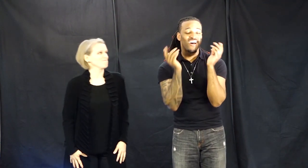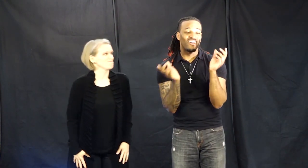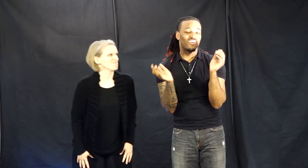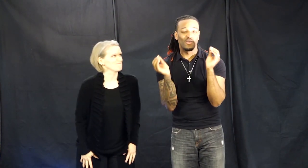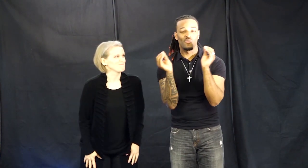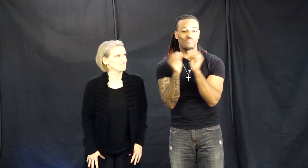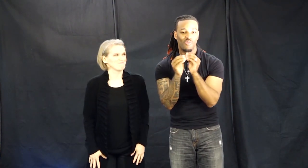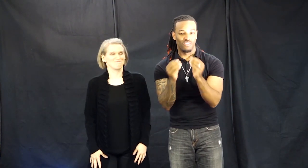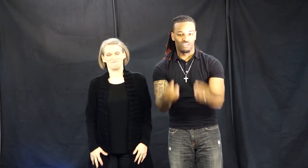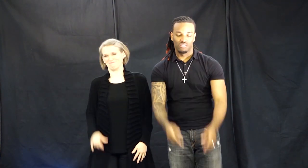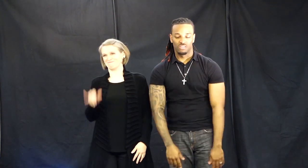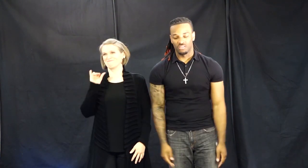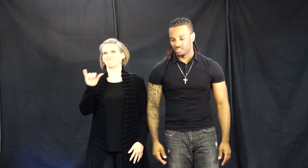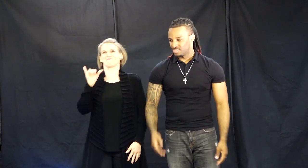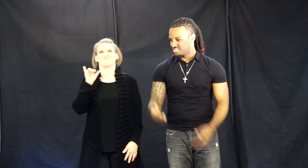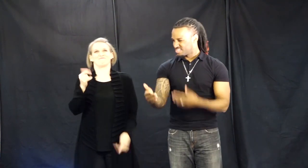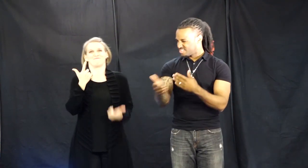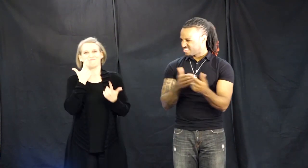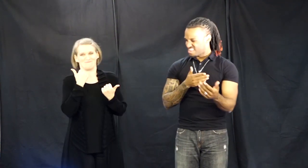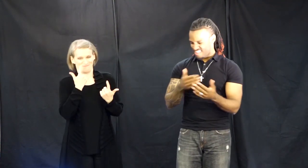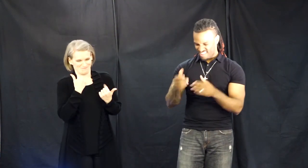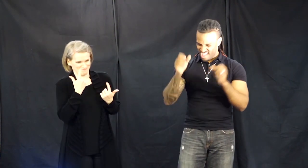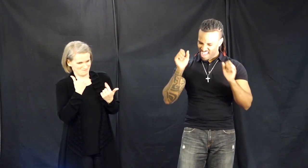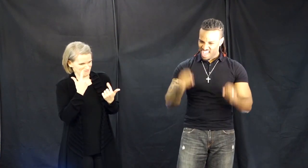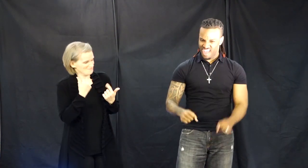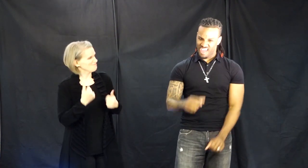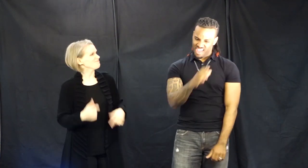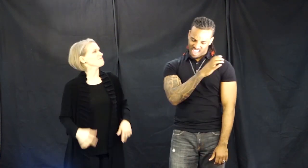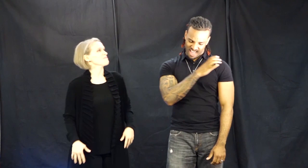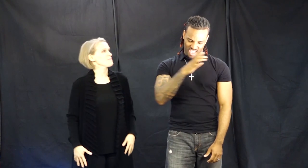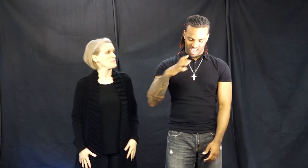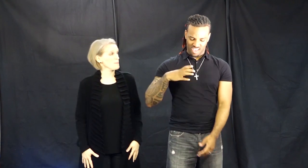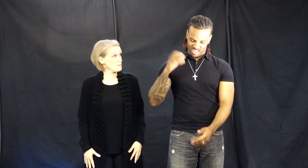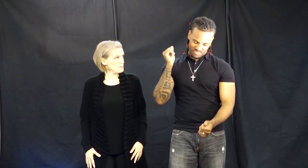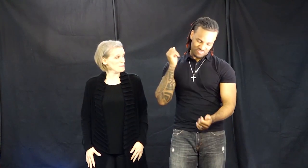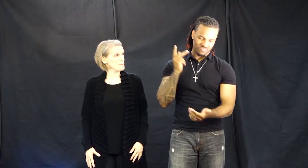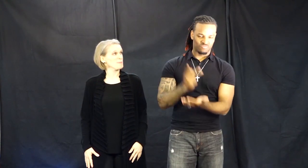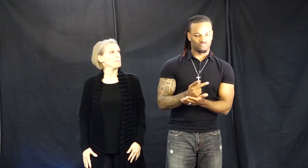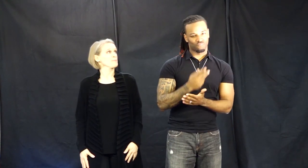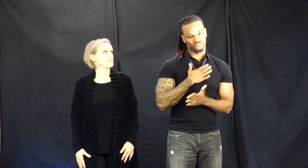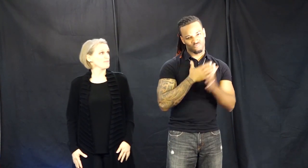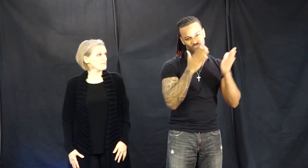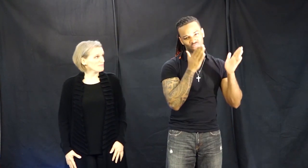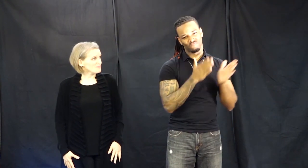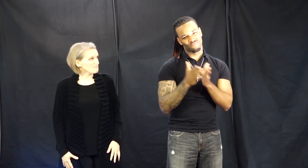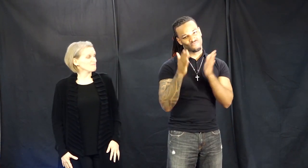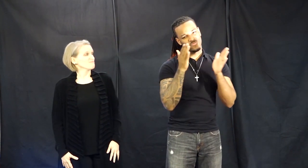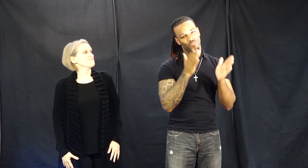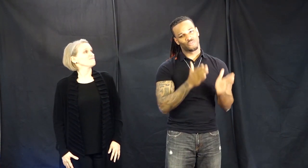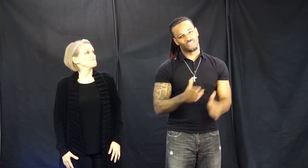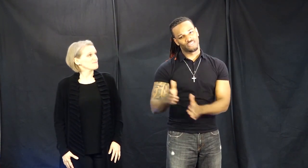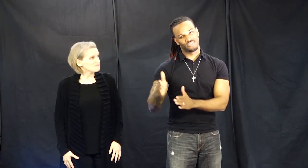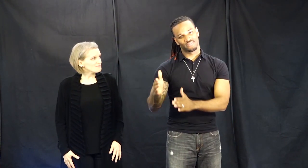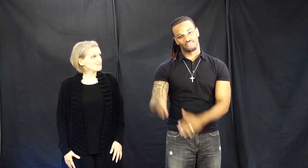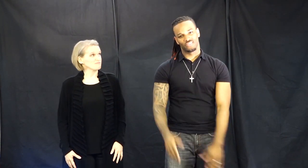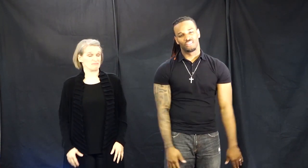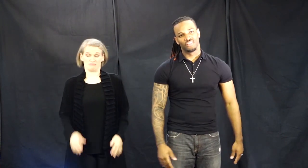smile more. Do whatever it takes to get my plan on the Congress floor.